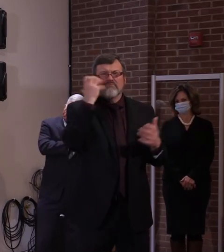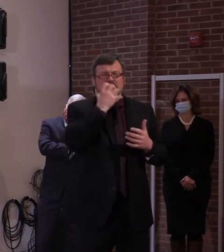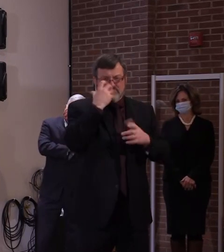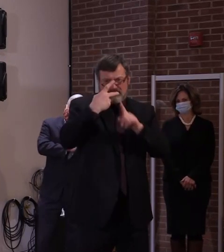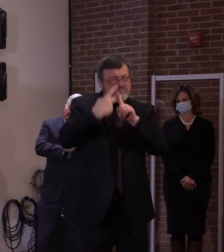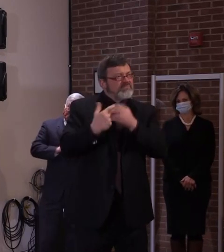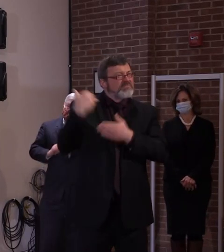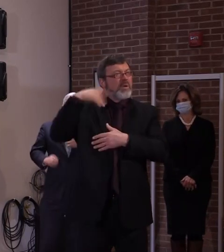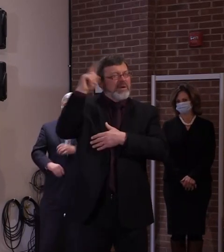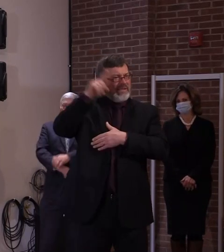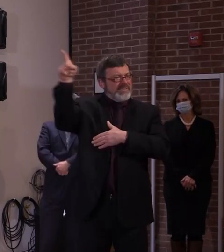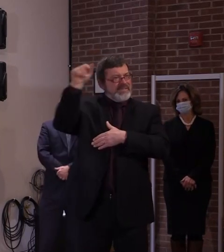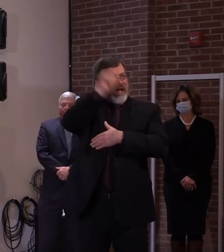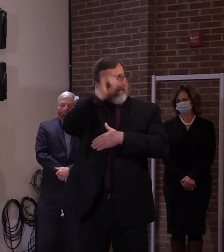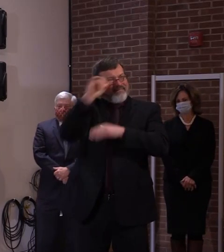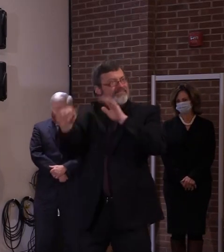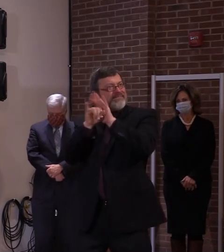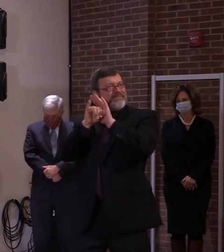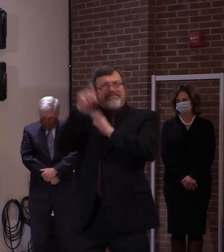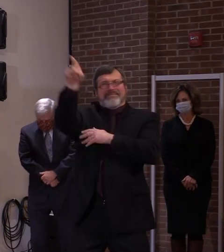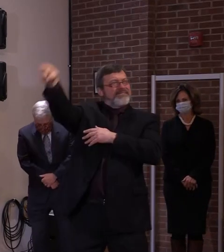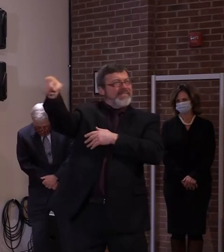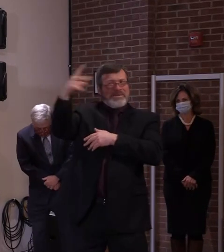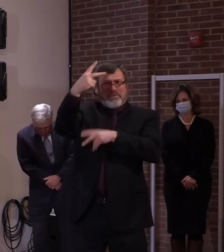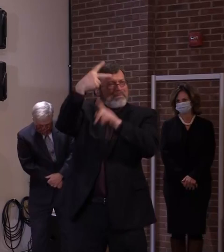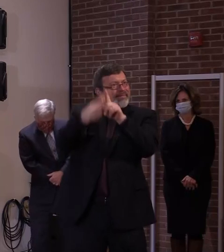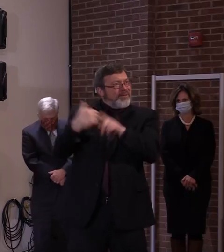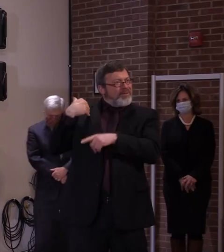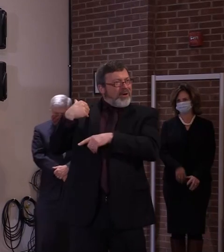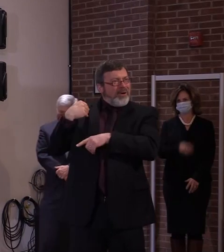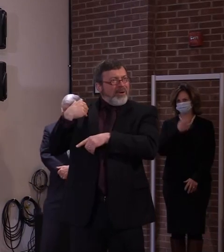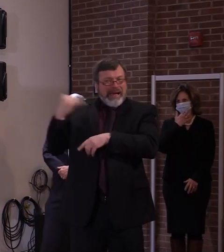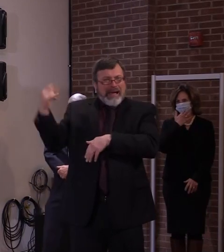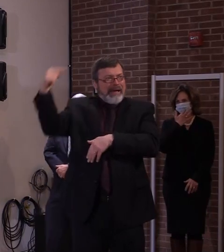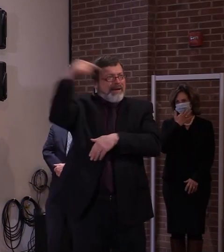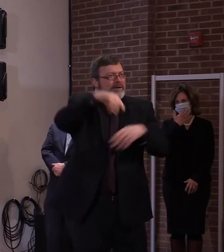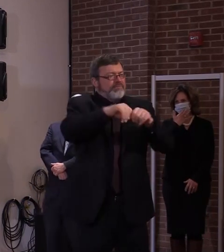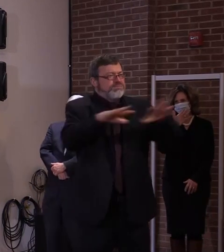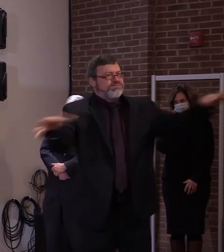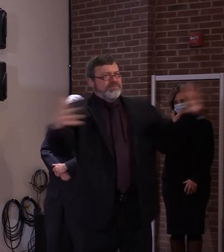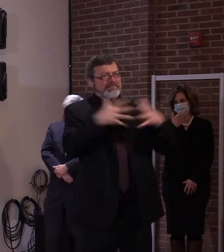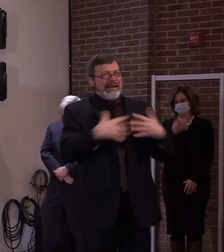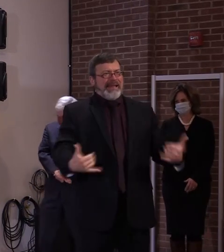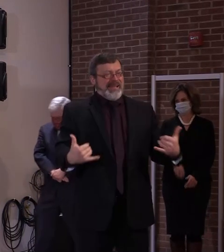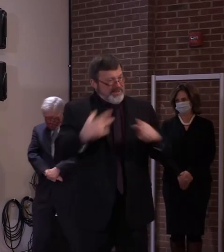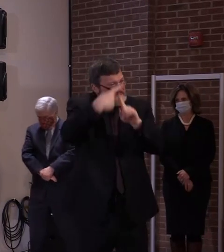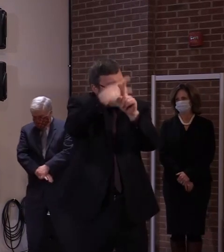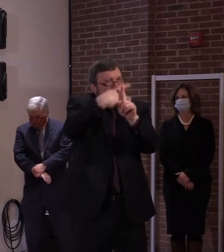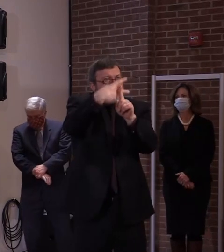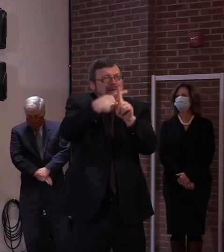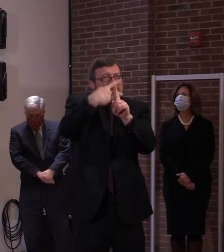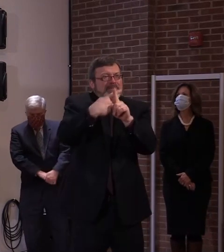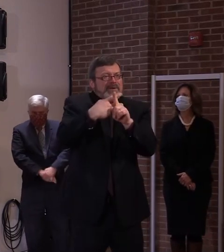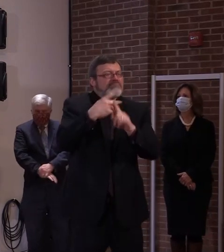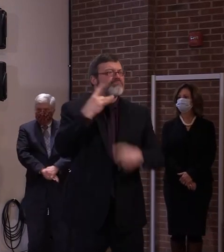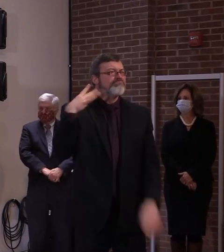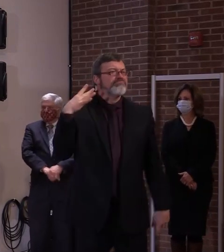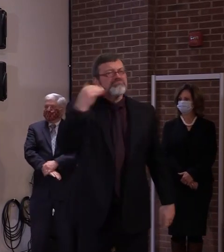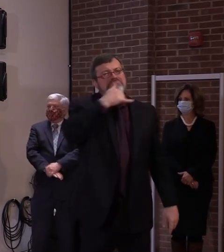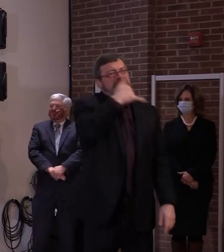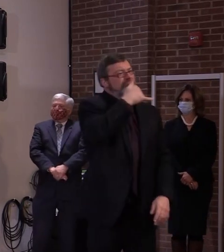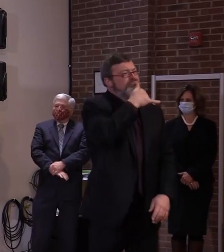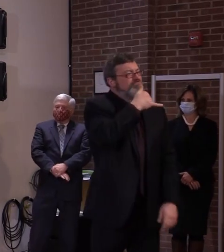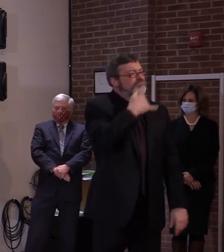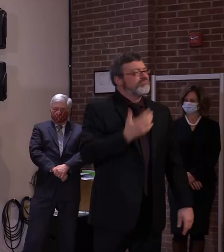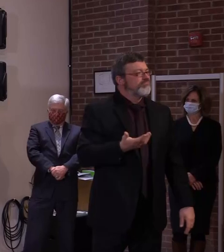U.S., having already overtaken Delta. Just recall, around 2 weeks ago, we were talking